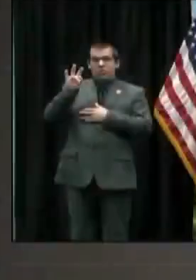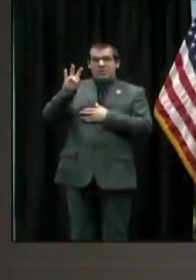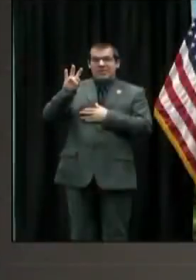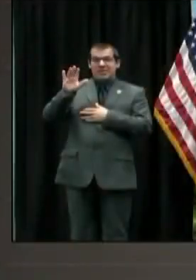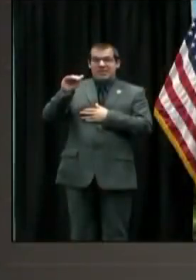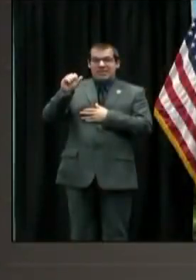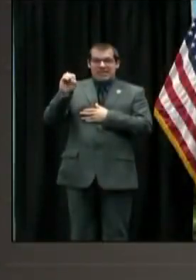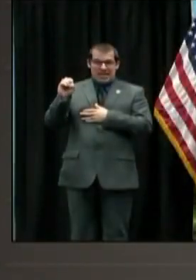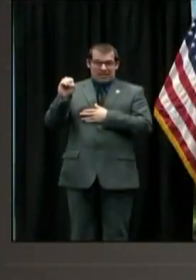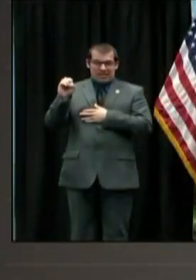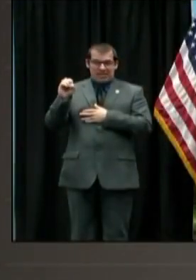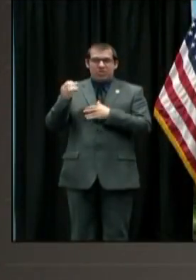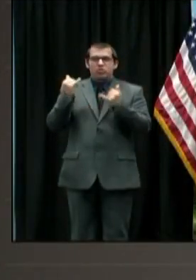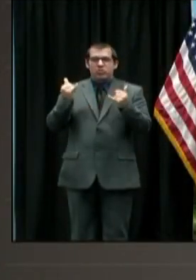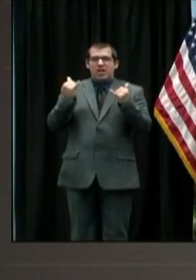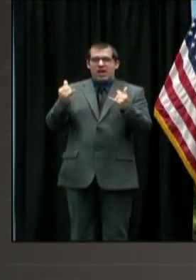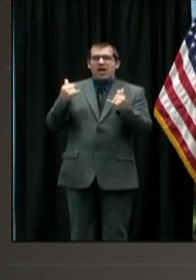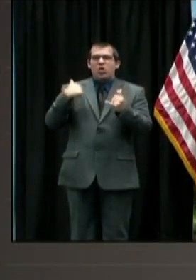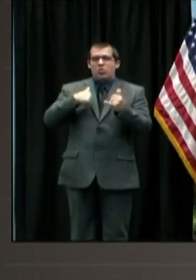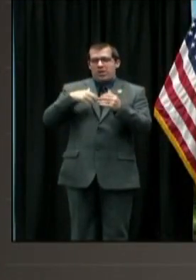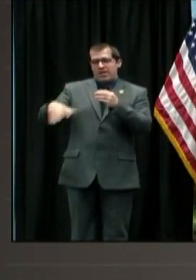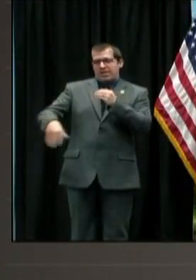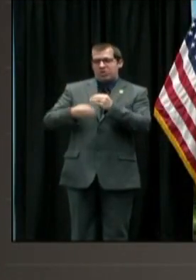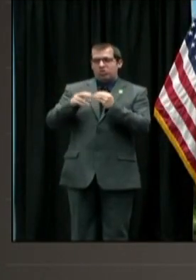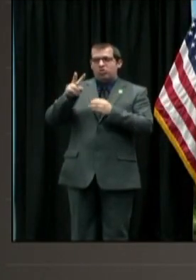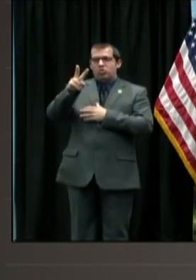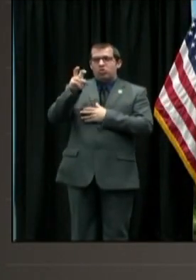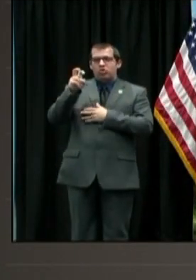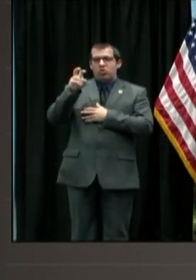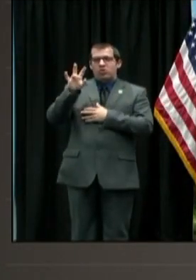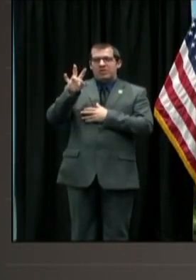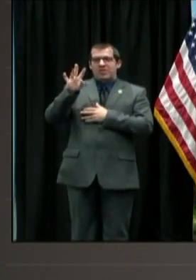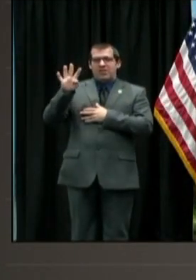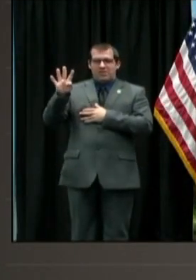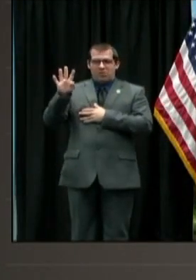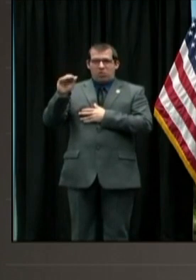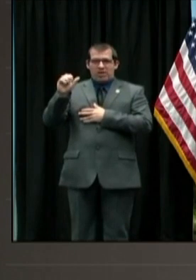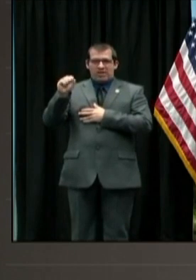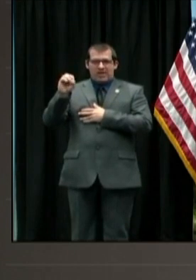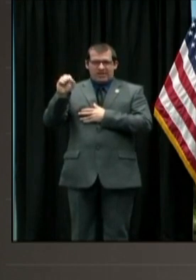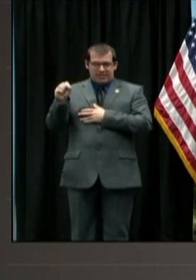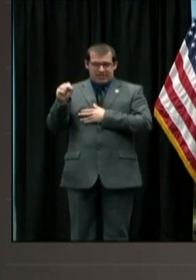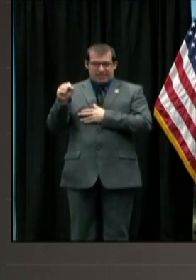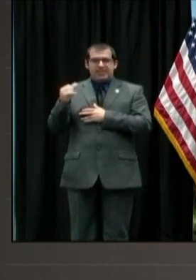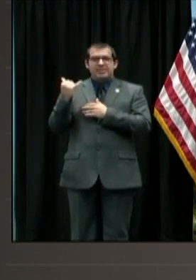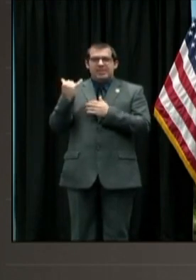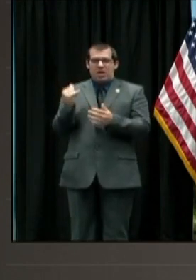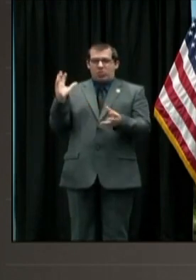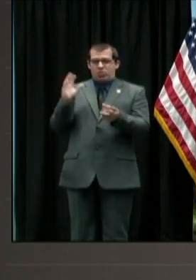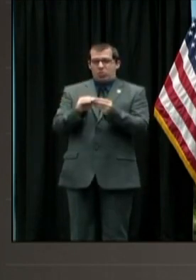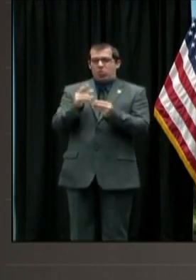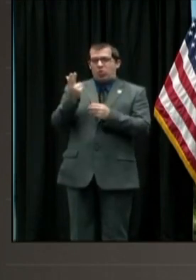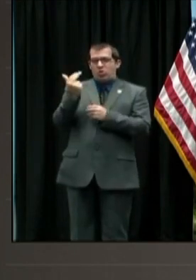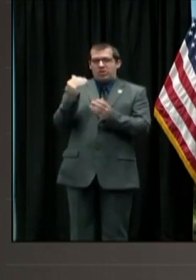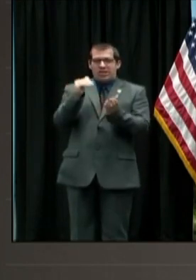12,917 cases. Today we have an additional 274 cases. That brings us